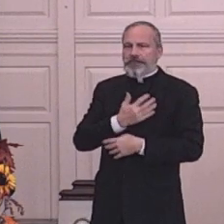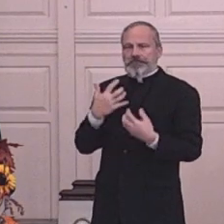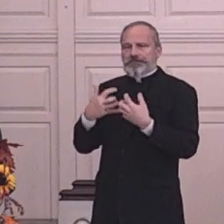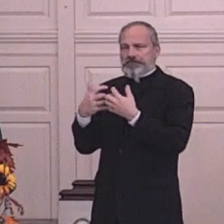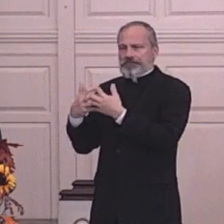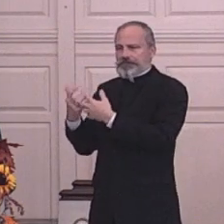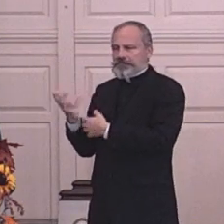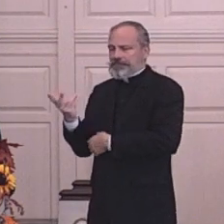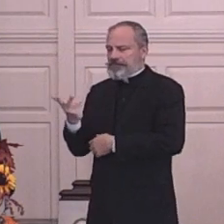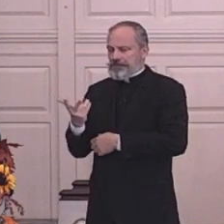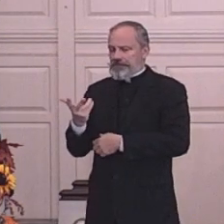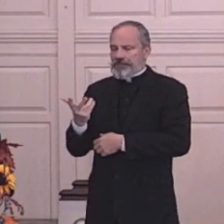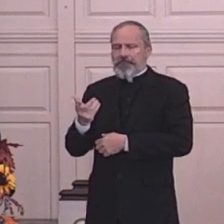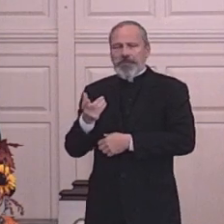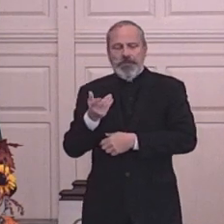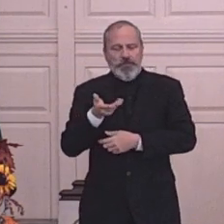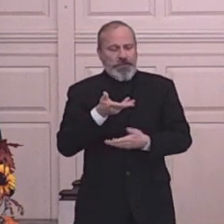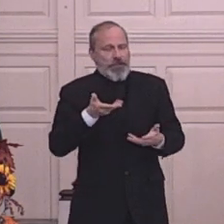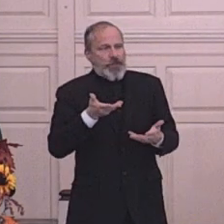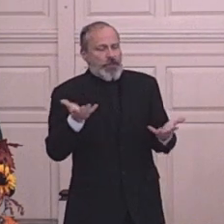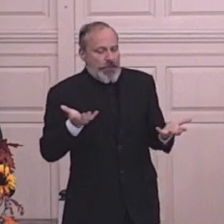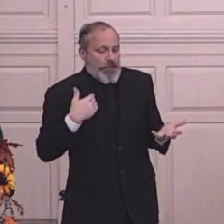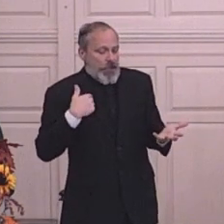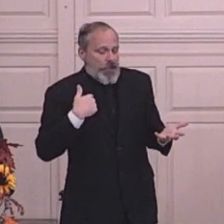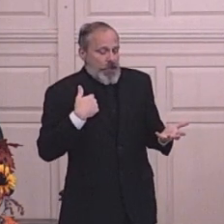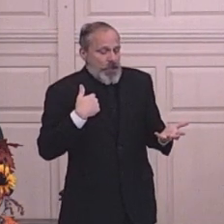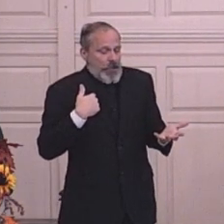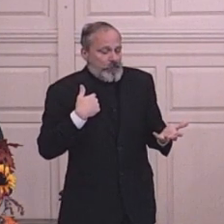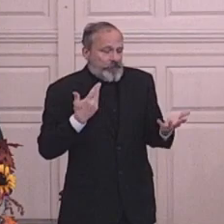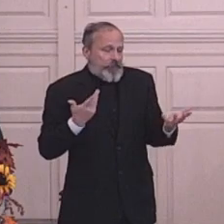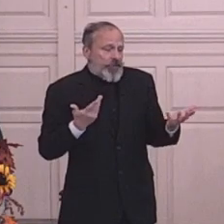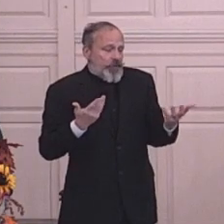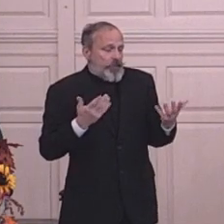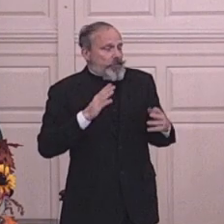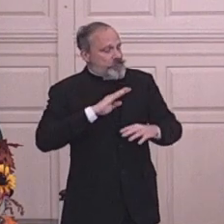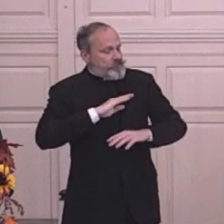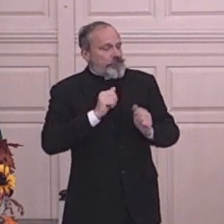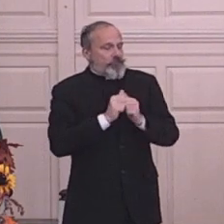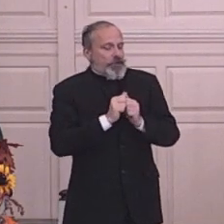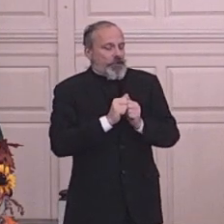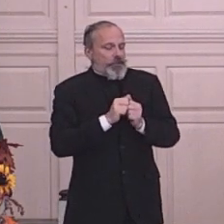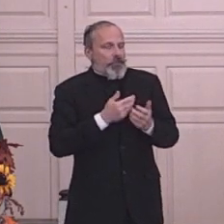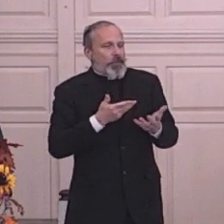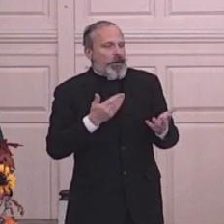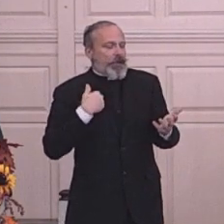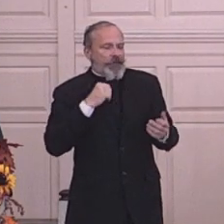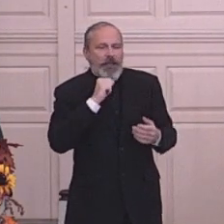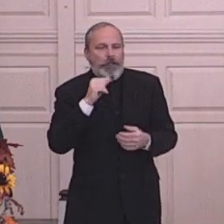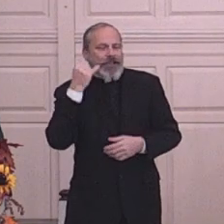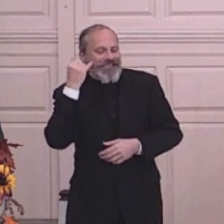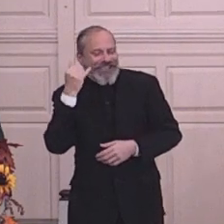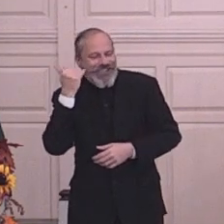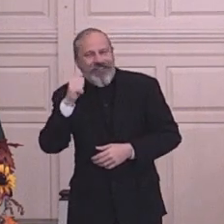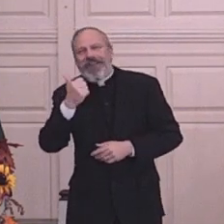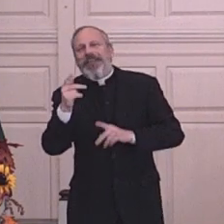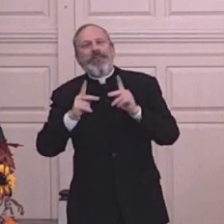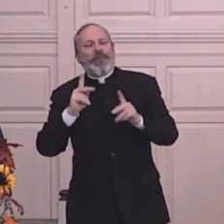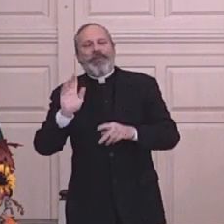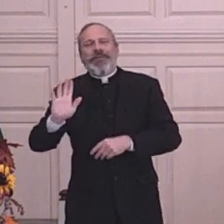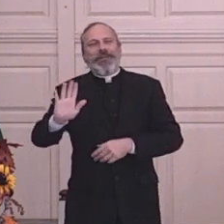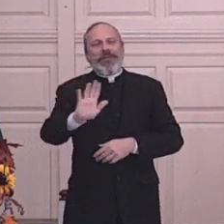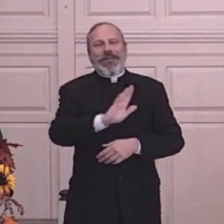what I've received. And so I will be content with what I've received. I will not be jealous of other